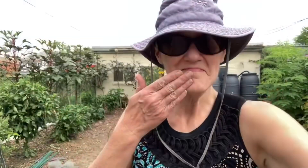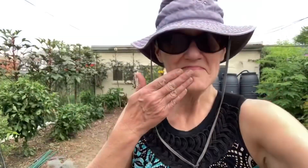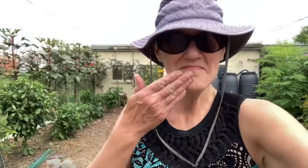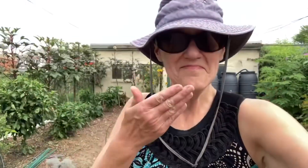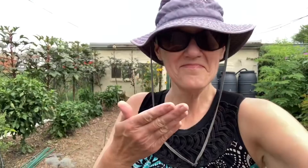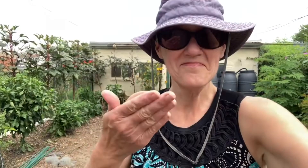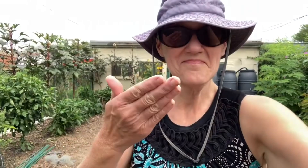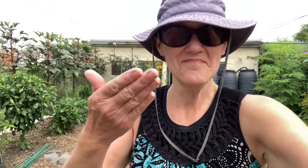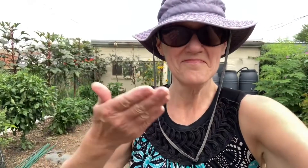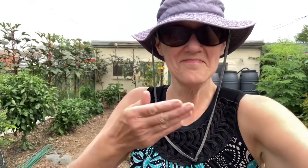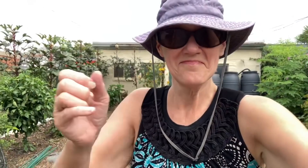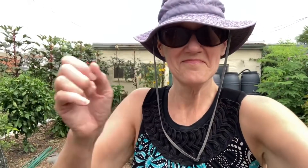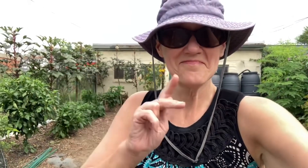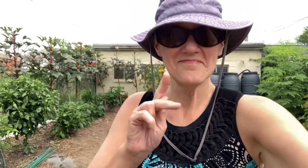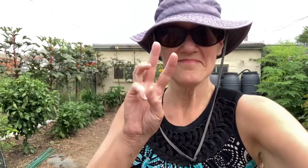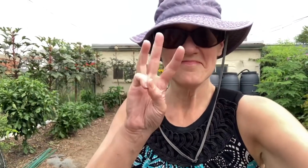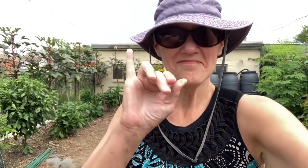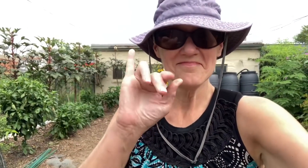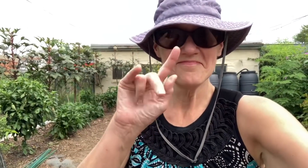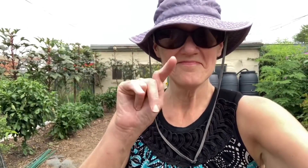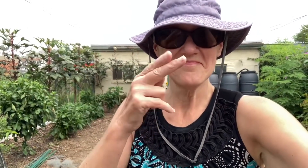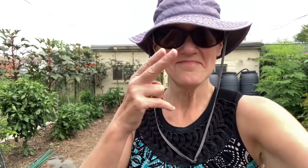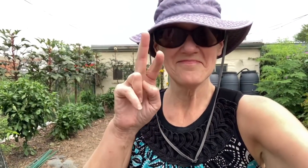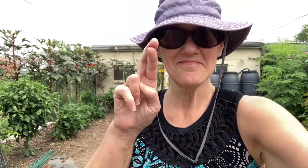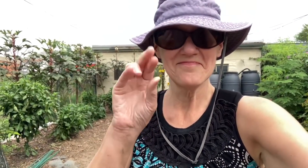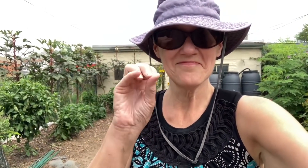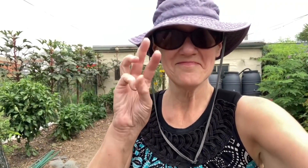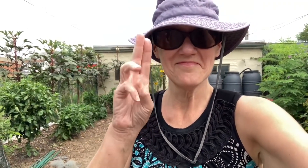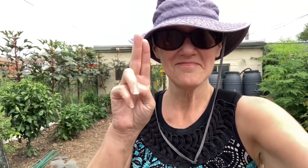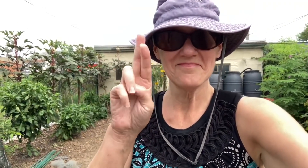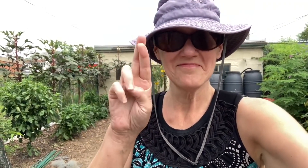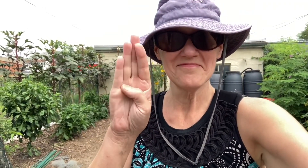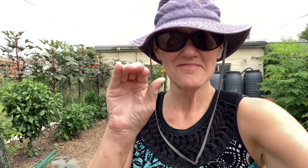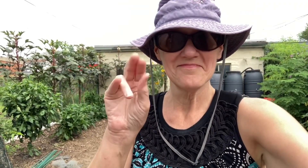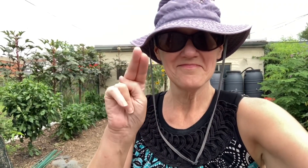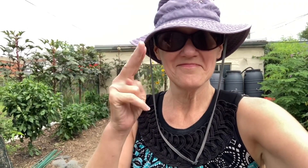Good morning and welcome back to Withrow Urban Homestead.